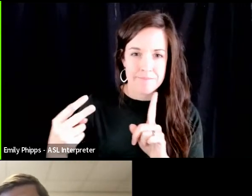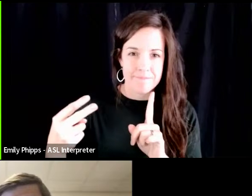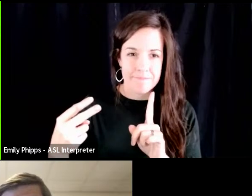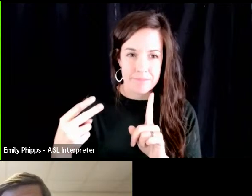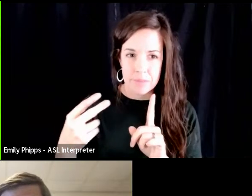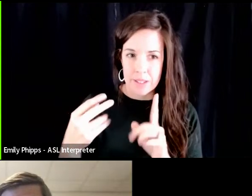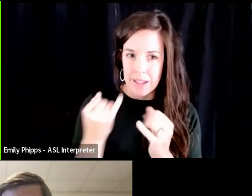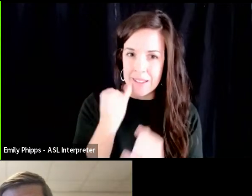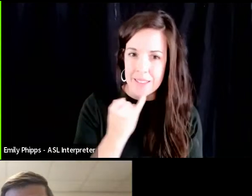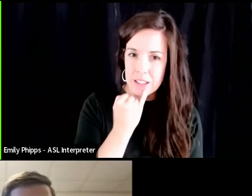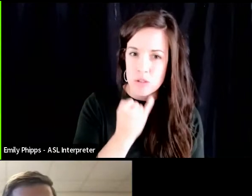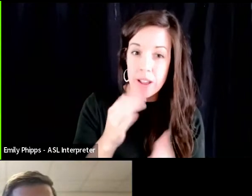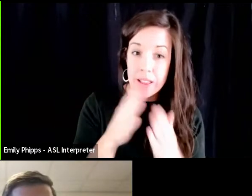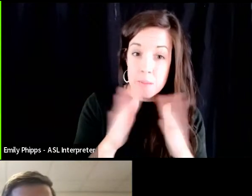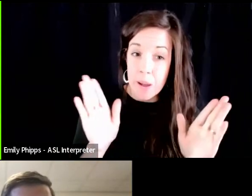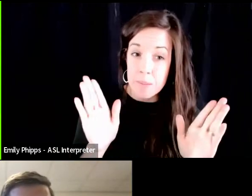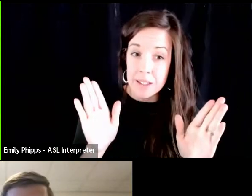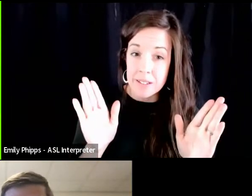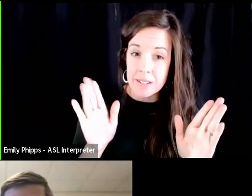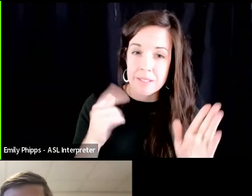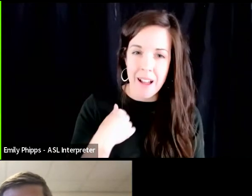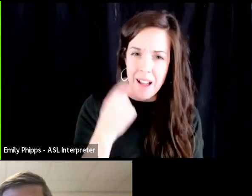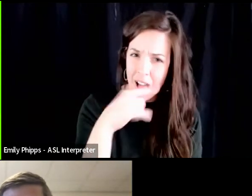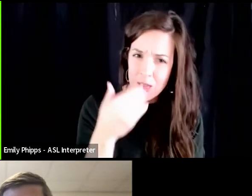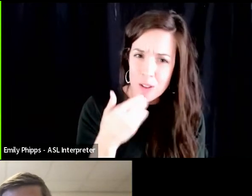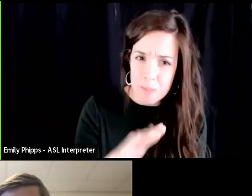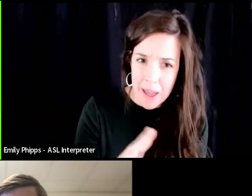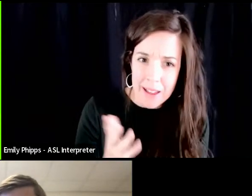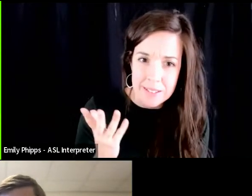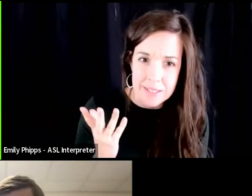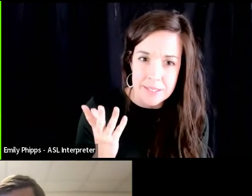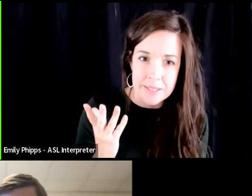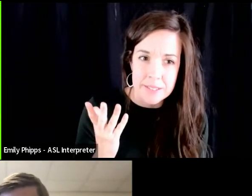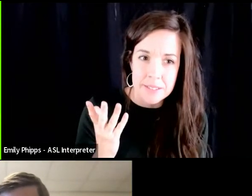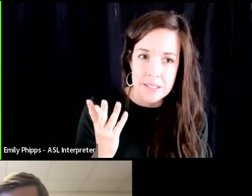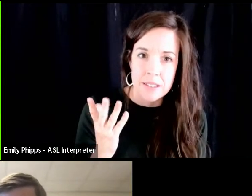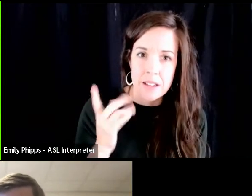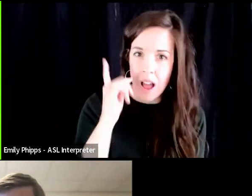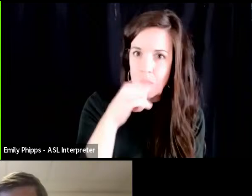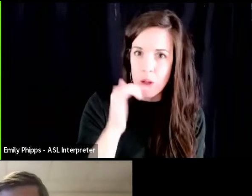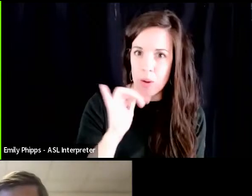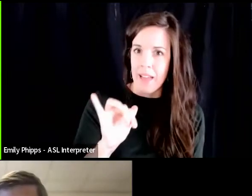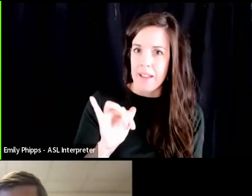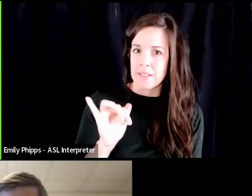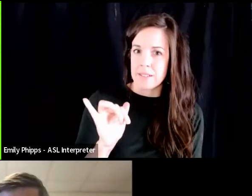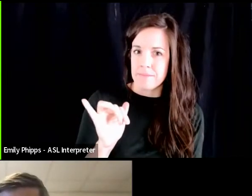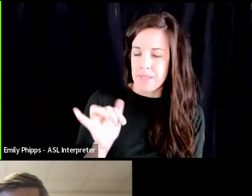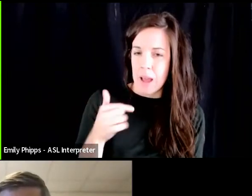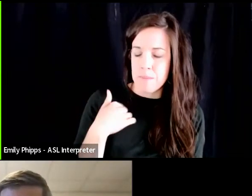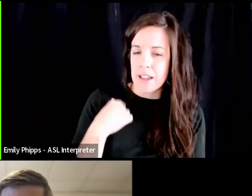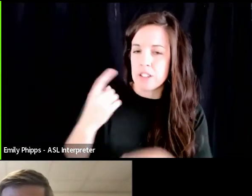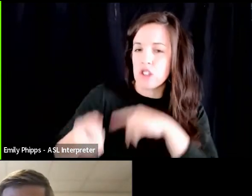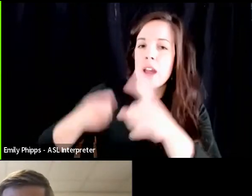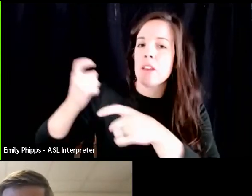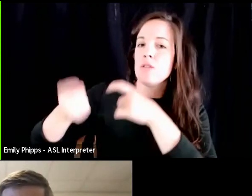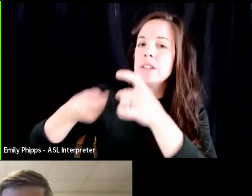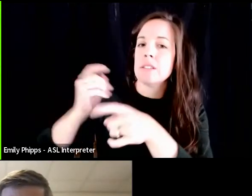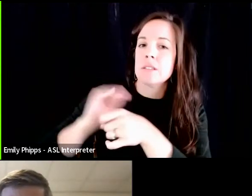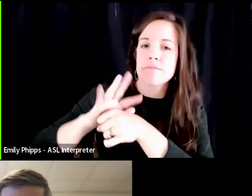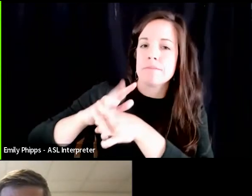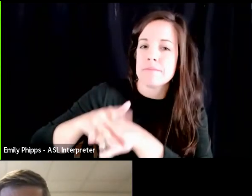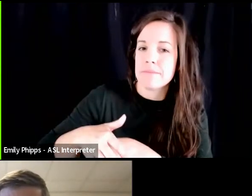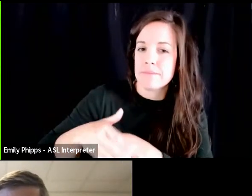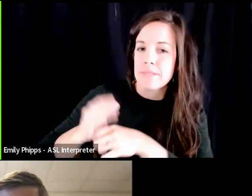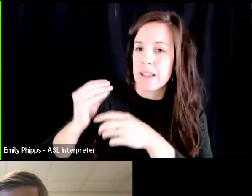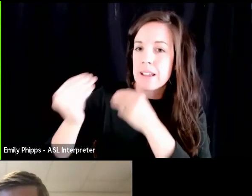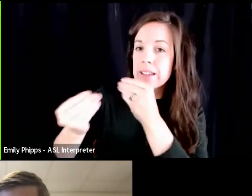public, you know, I'll look bad, and because I'd look like I'm being generous in giving something without getting